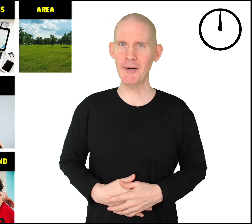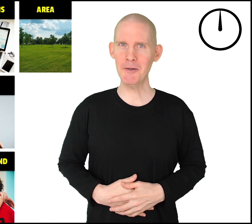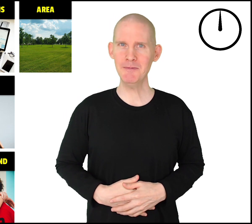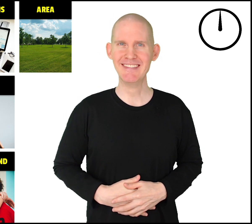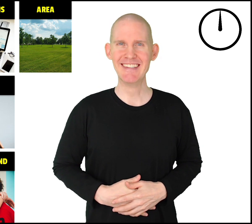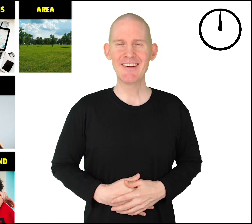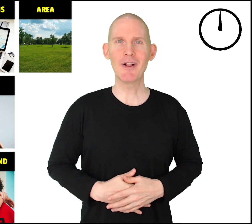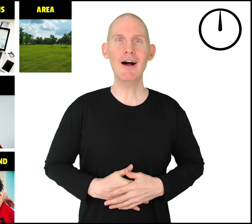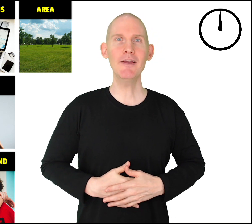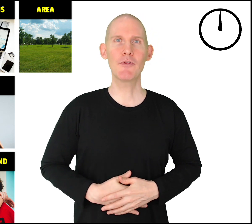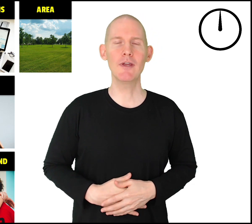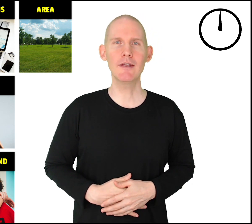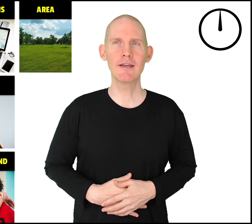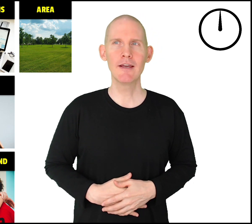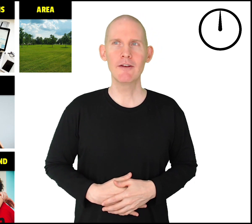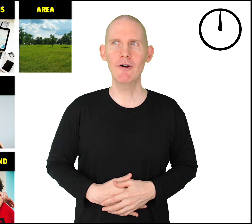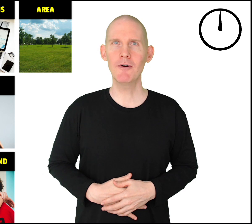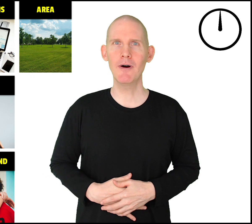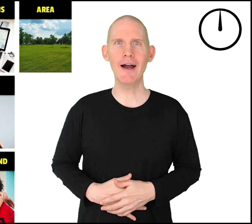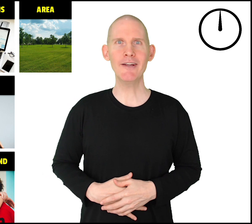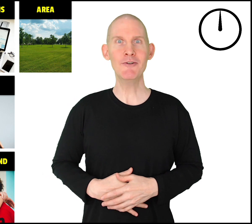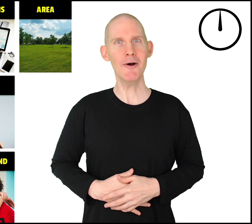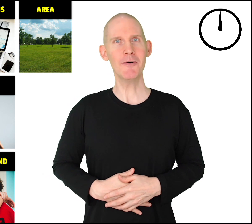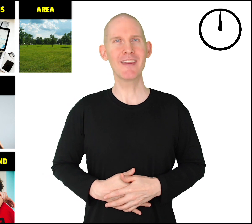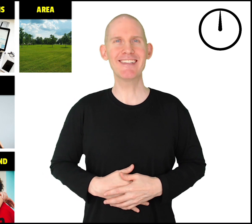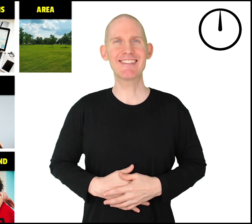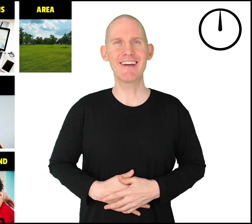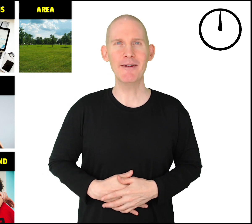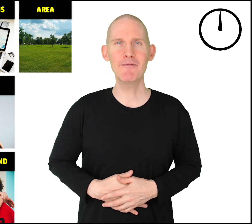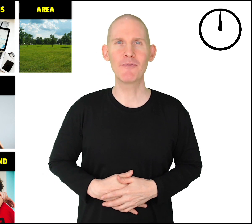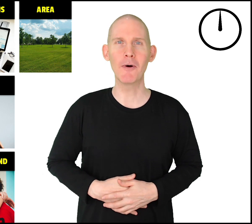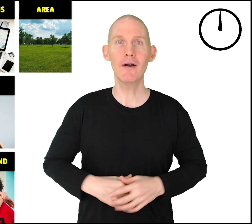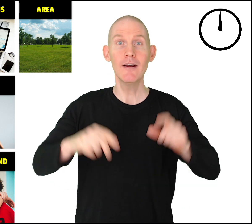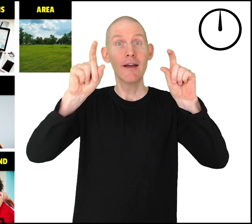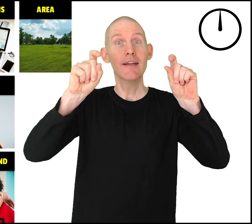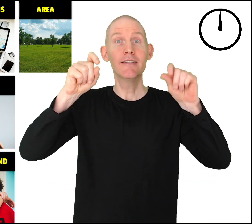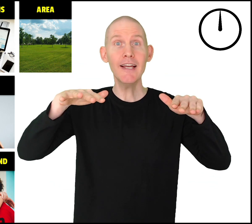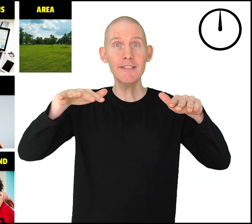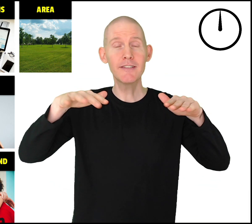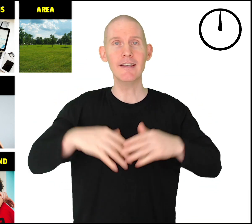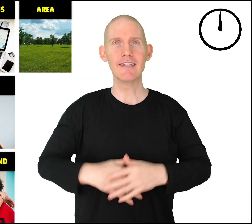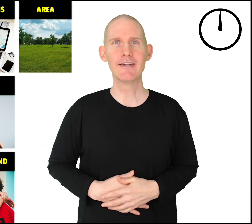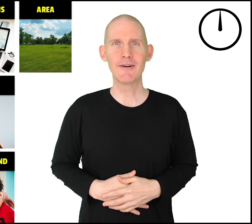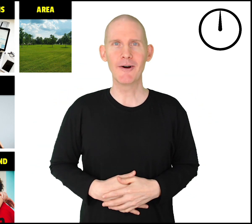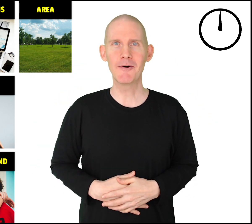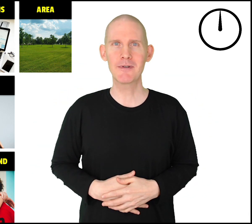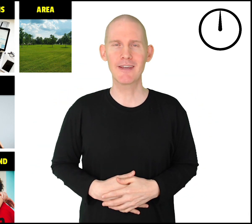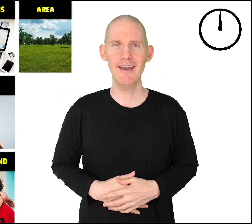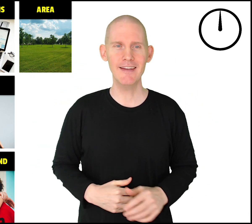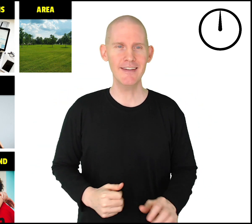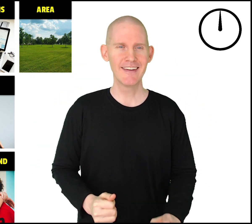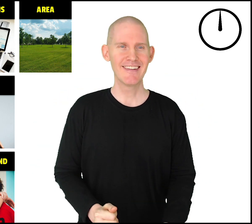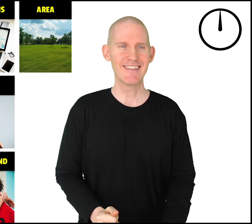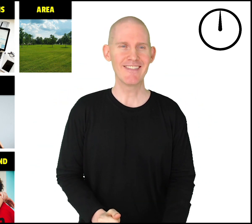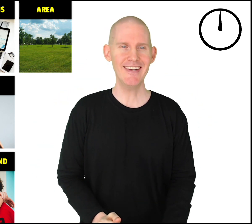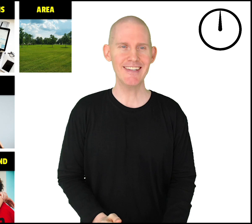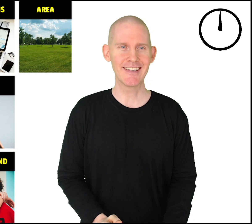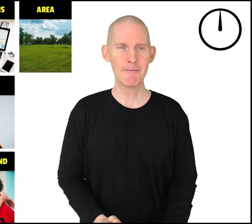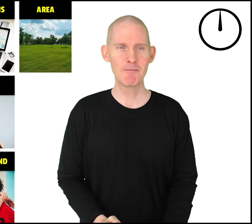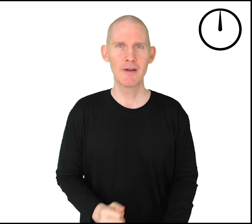go. Well, I know that it's time for testing. Okay, right.